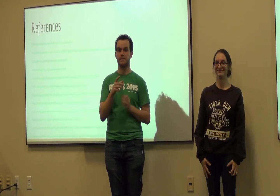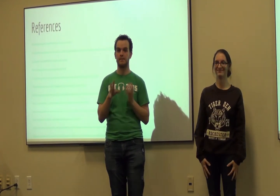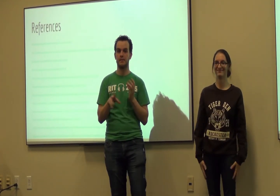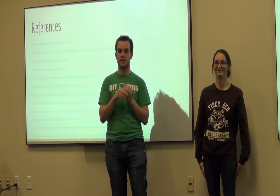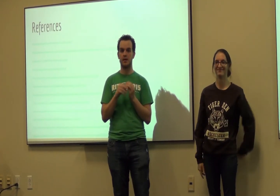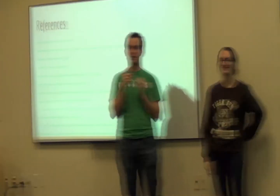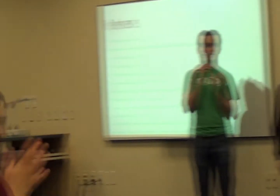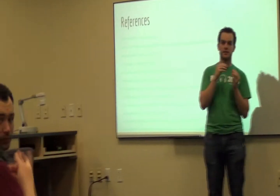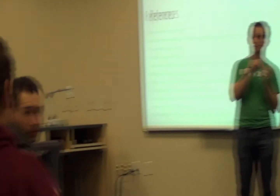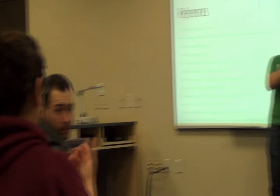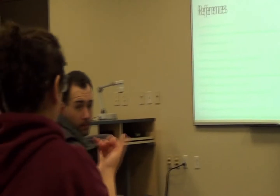researched.